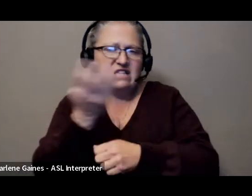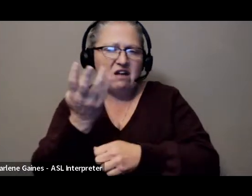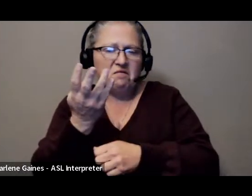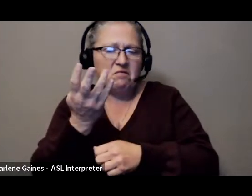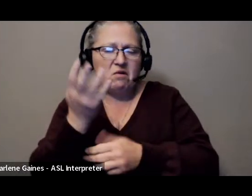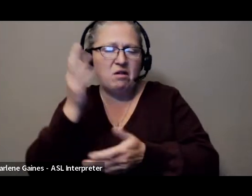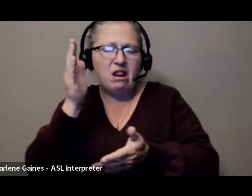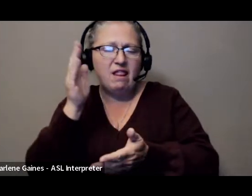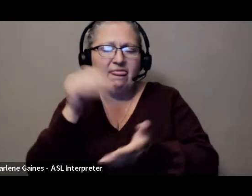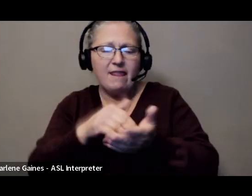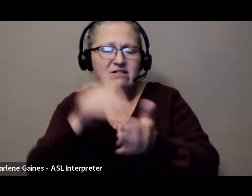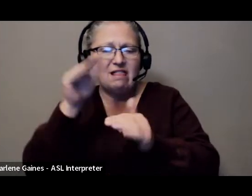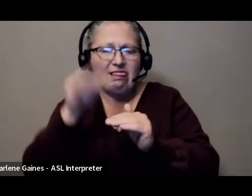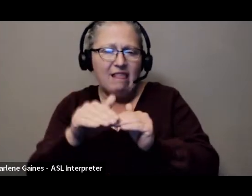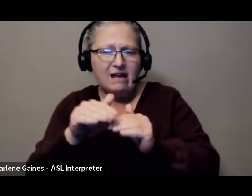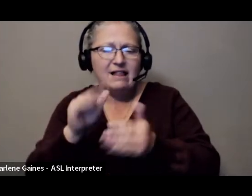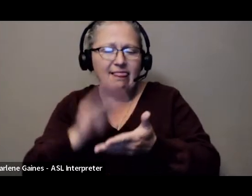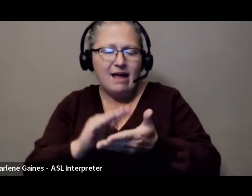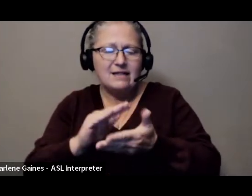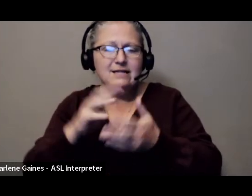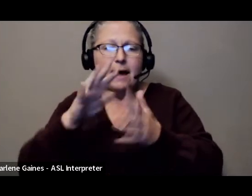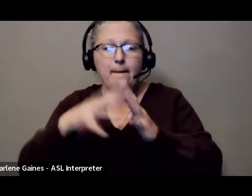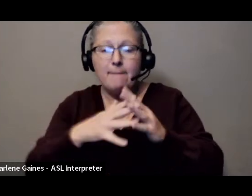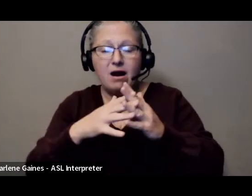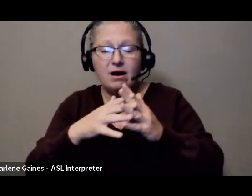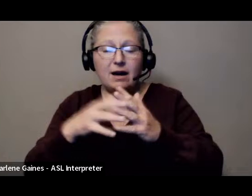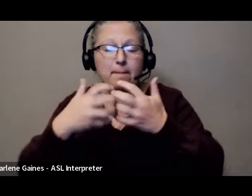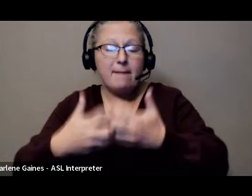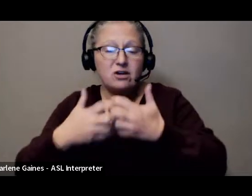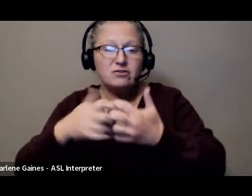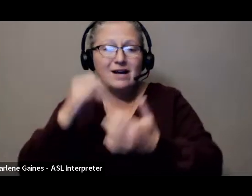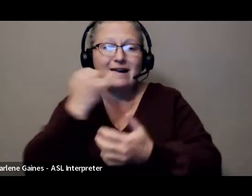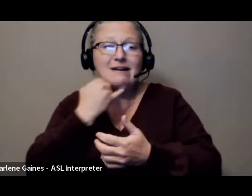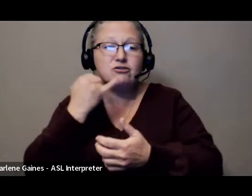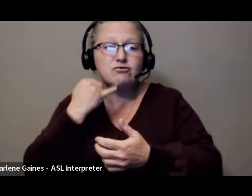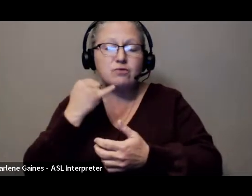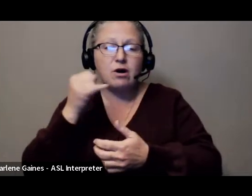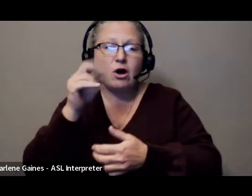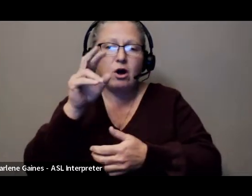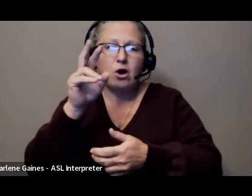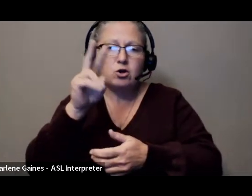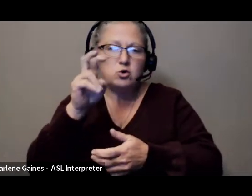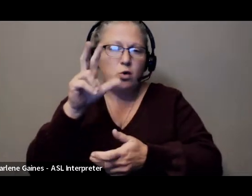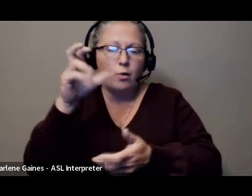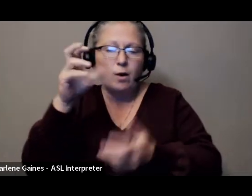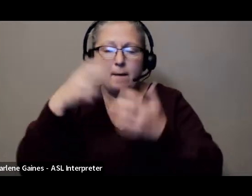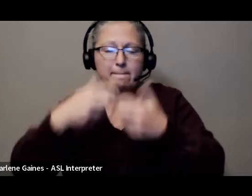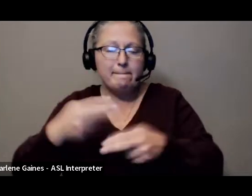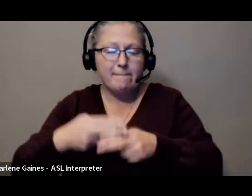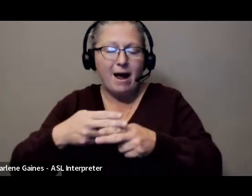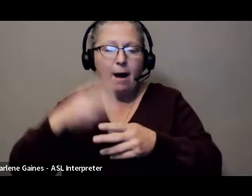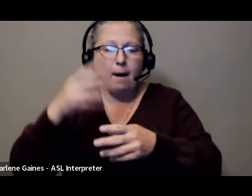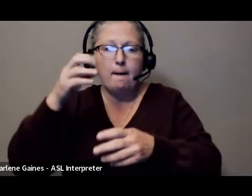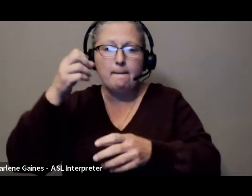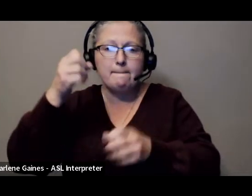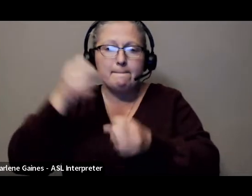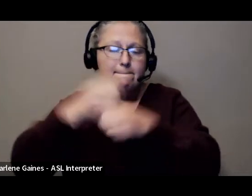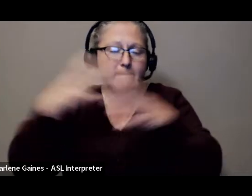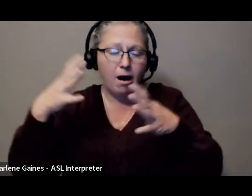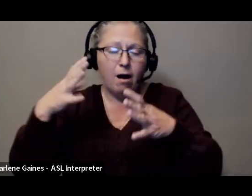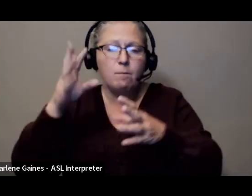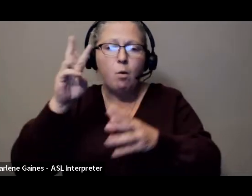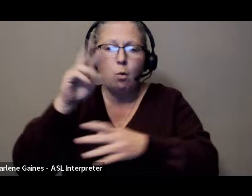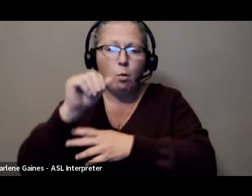short and counting. From American manufacturers, Israel drops 2,500-pound bombs used to sink warships on the civilian homes